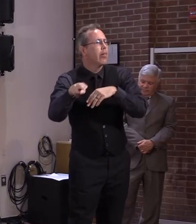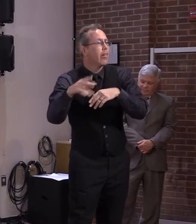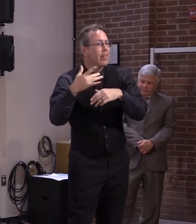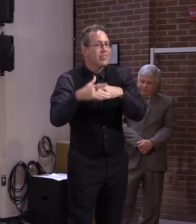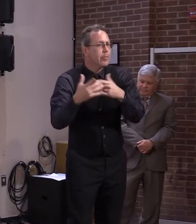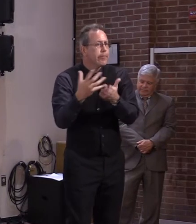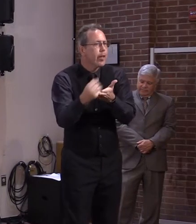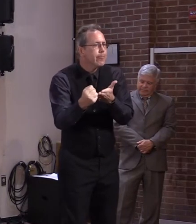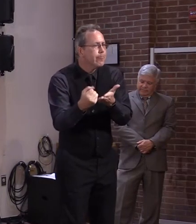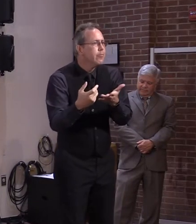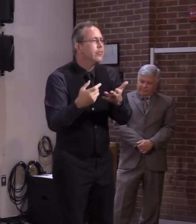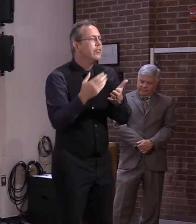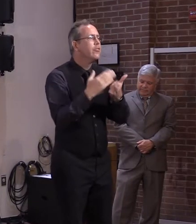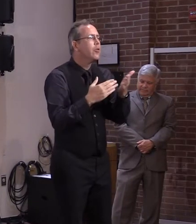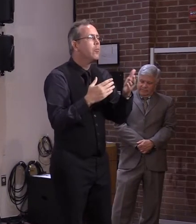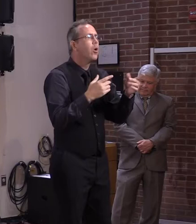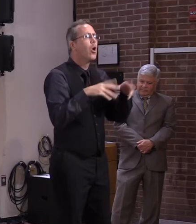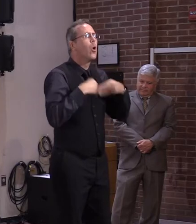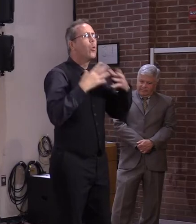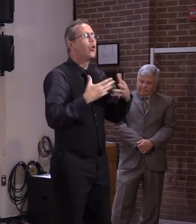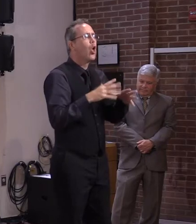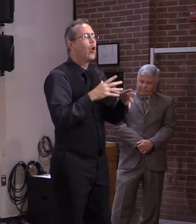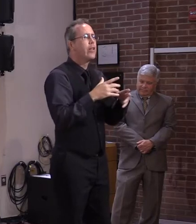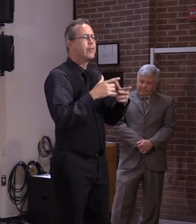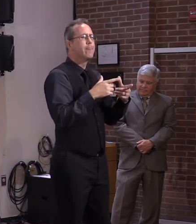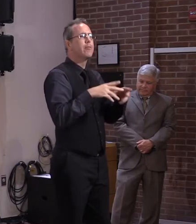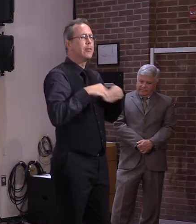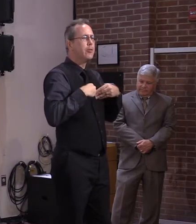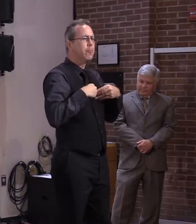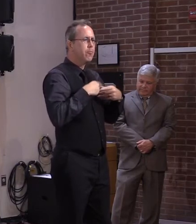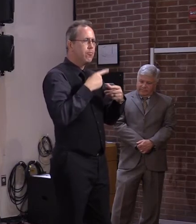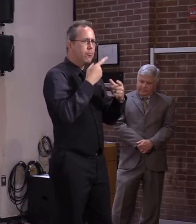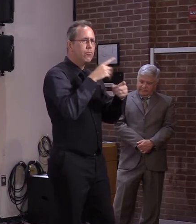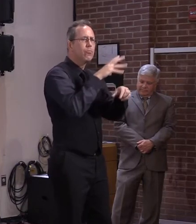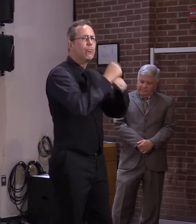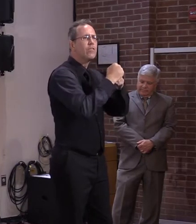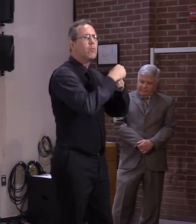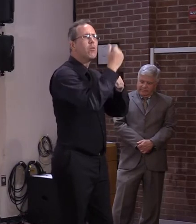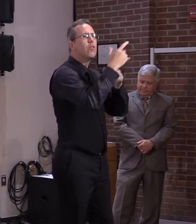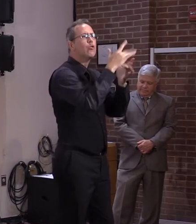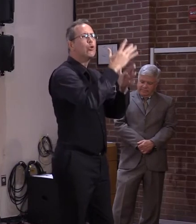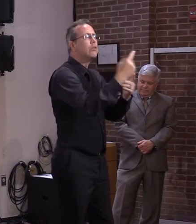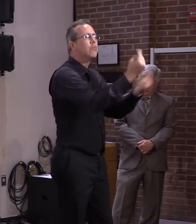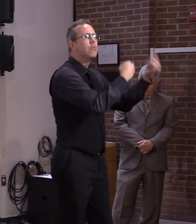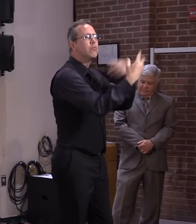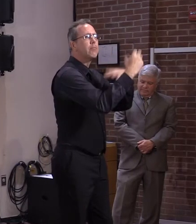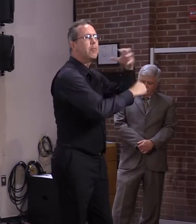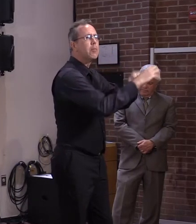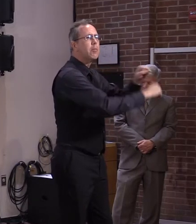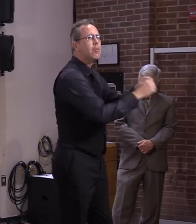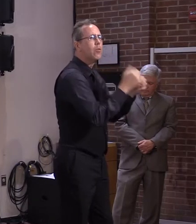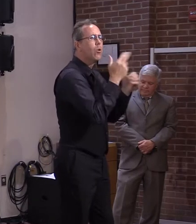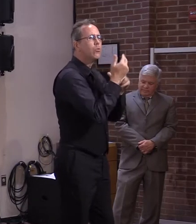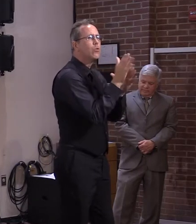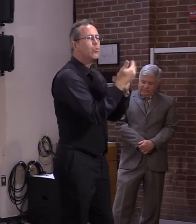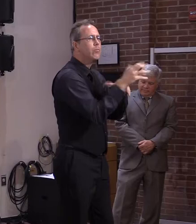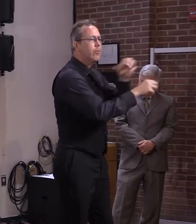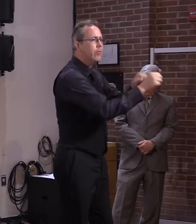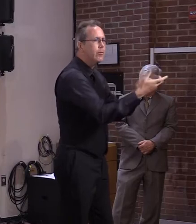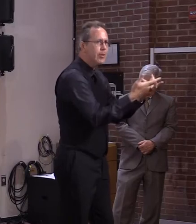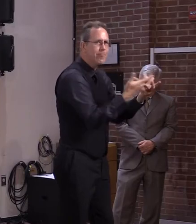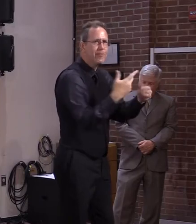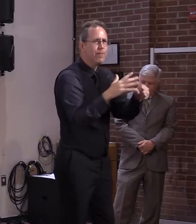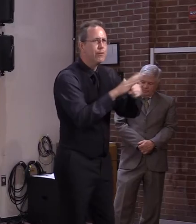with the tourist season upon us, and we will continue to monitor the situation. And as the governor said, we'll be going to be